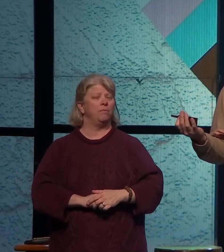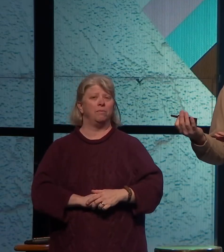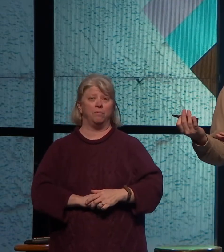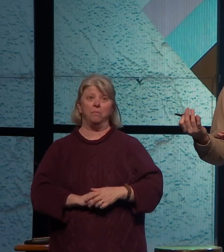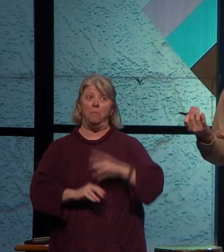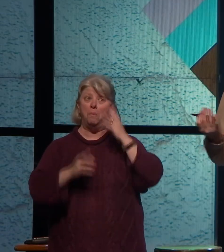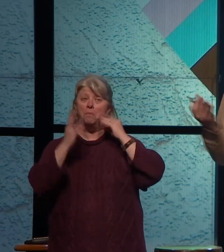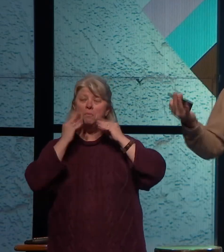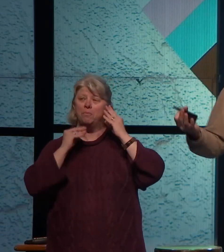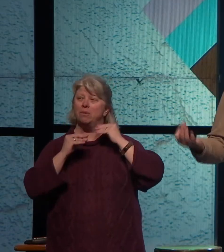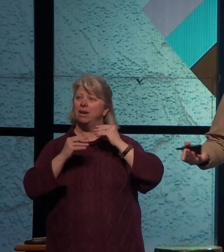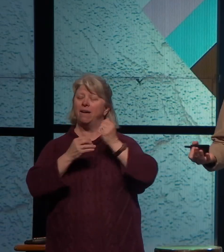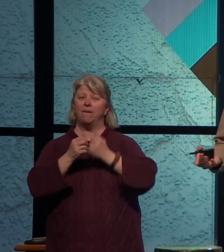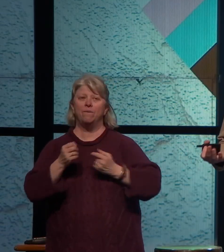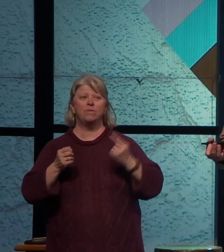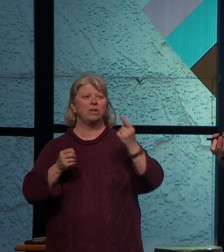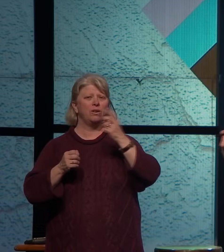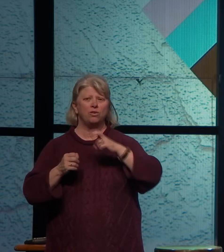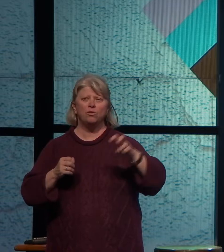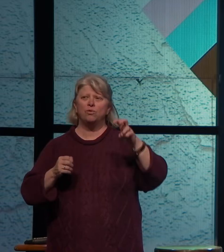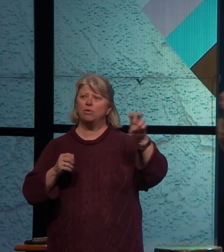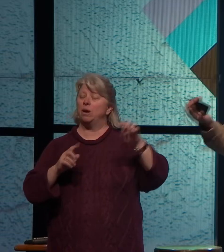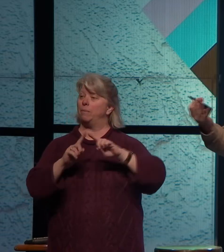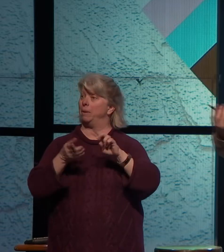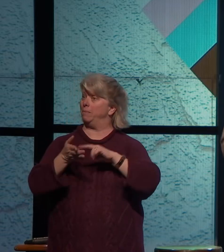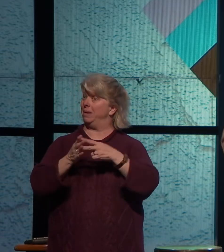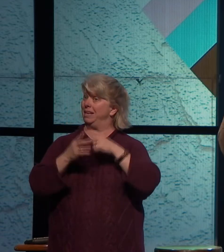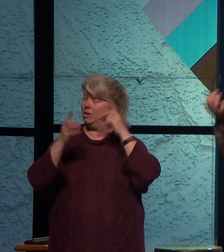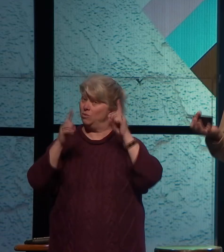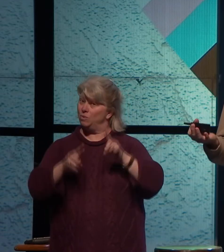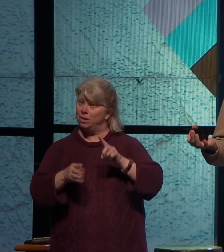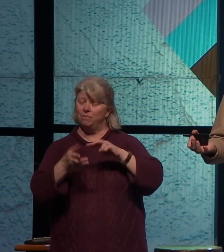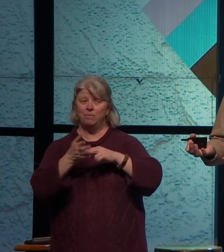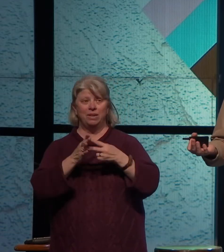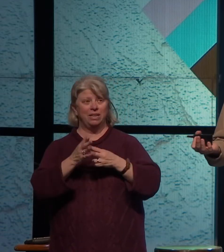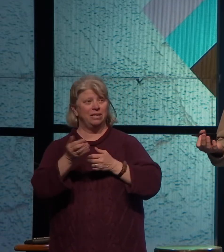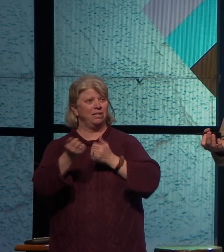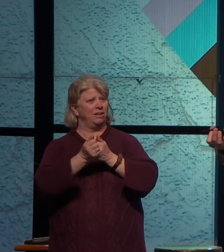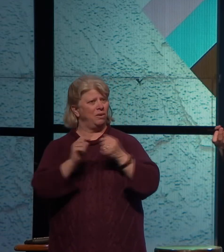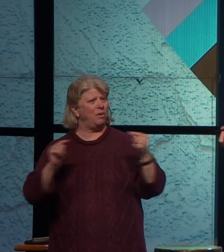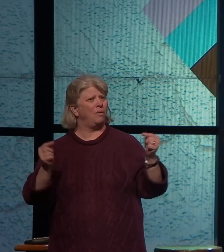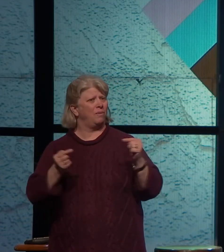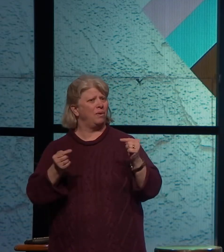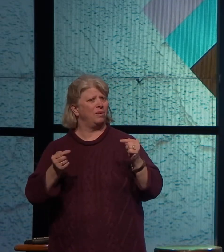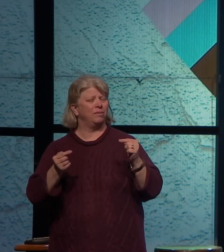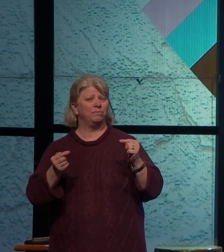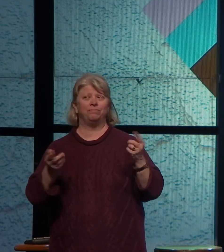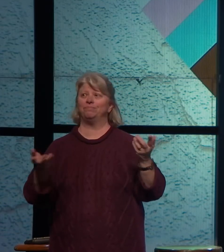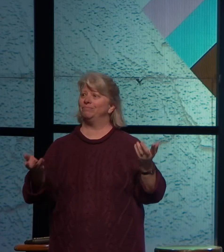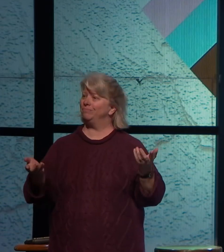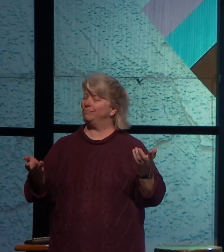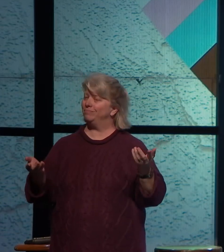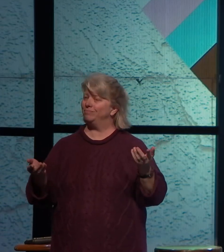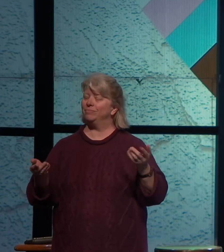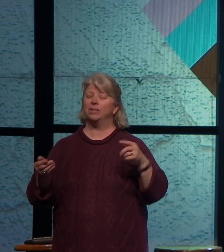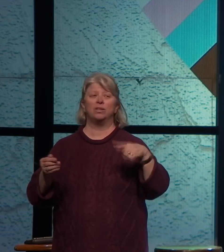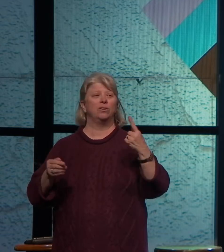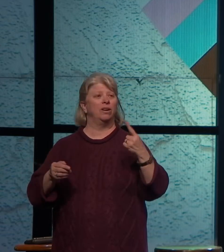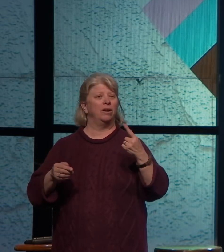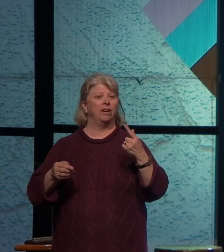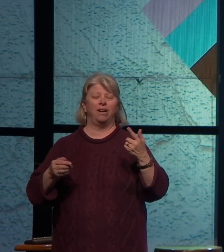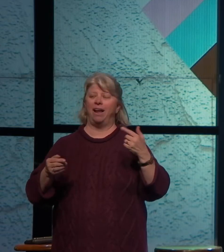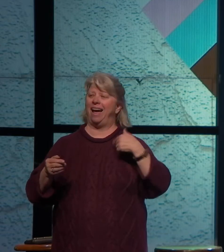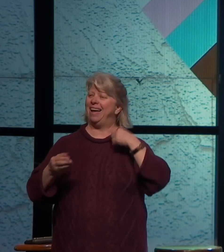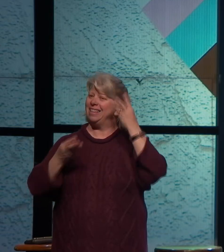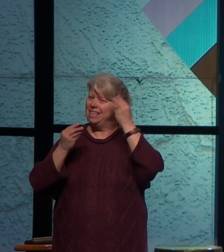been in those, and everybody's on their journey. But does that mean I agree with it? Does that mean I don't think some of it's harmful? But